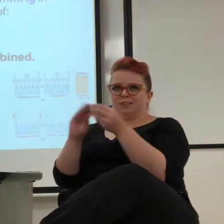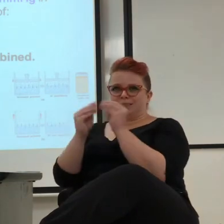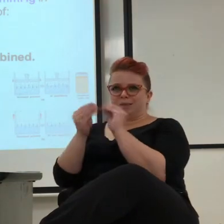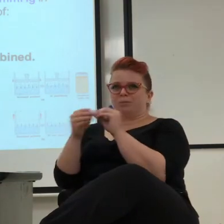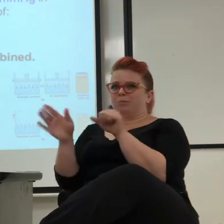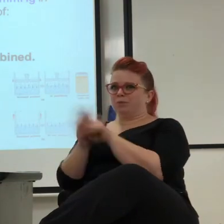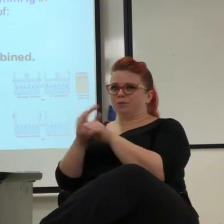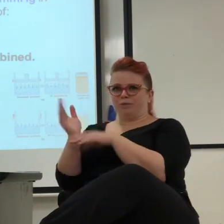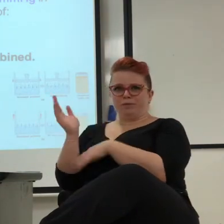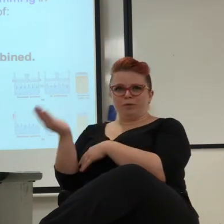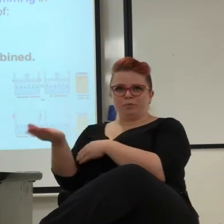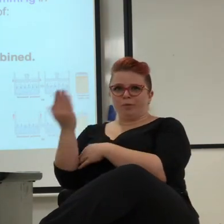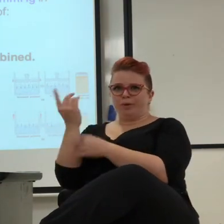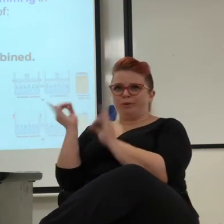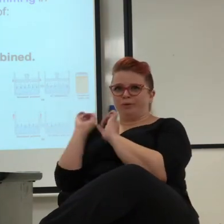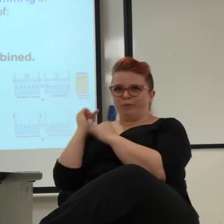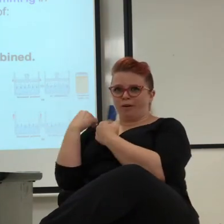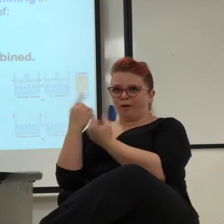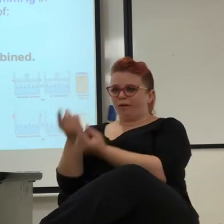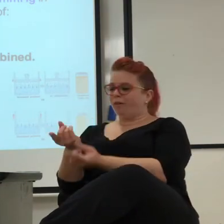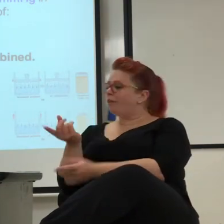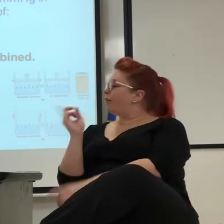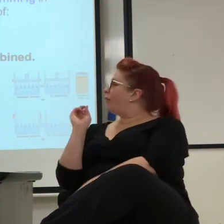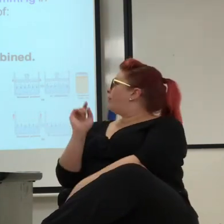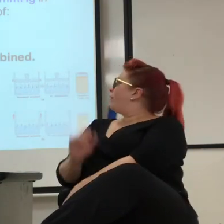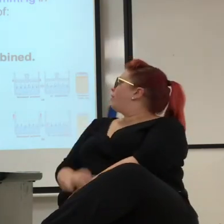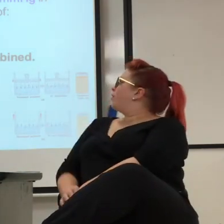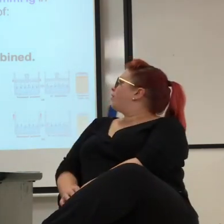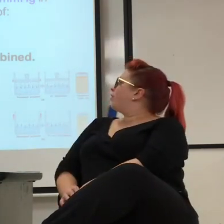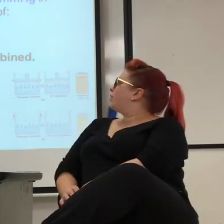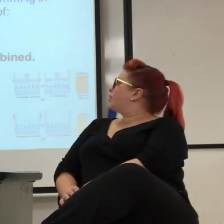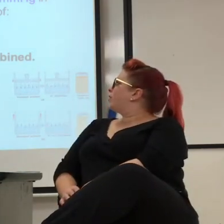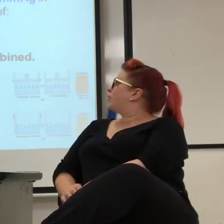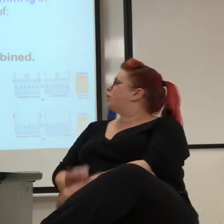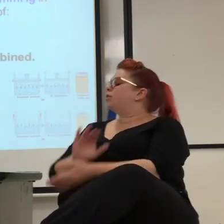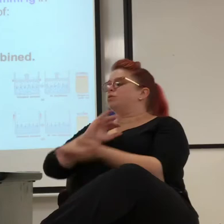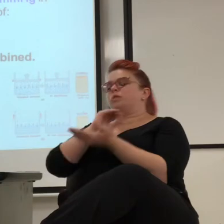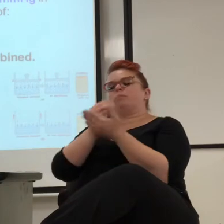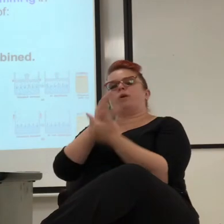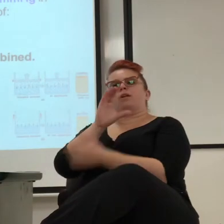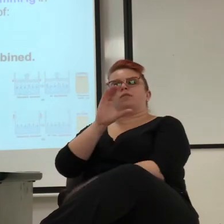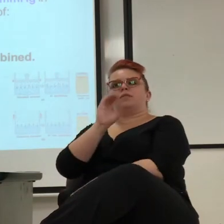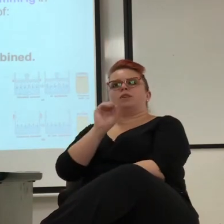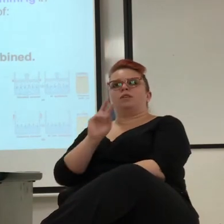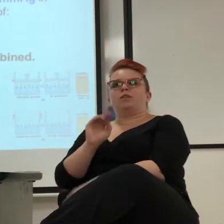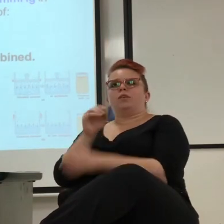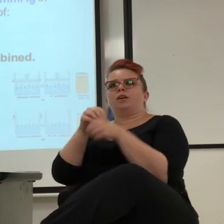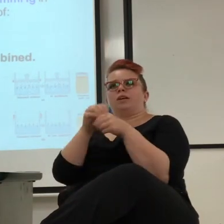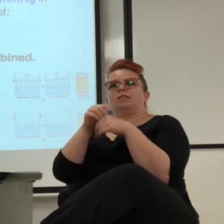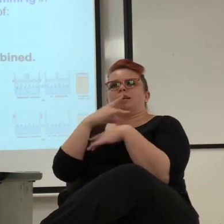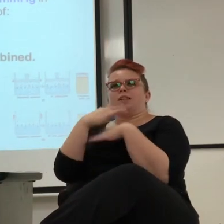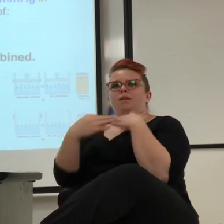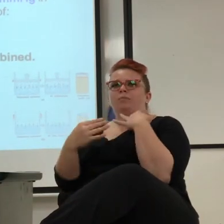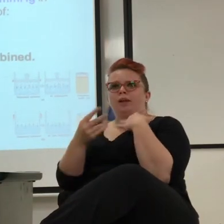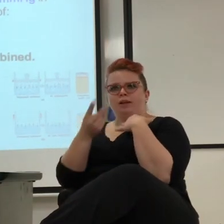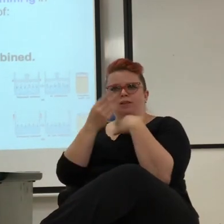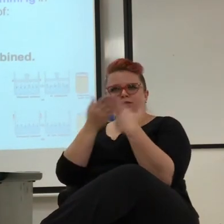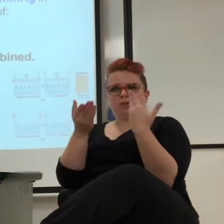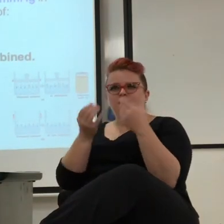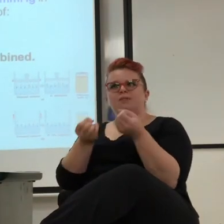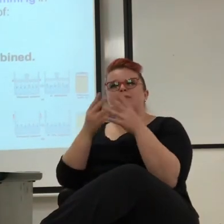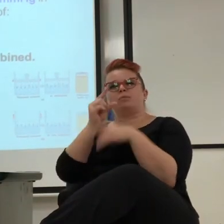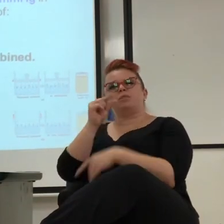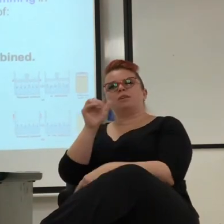the amount of O2, CO2 in the blood is basically two things. The amount of blood gases that are just dissolved in blood